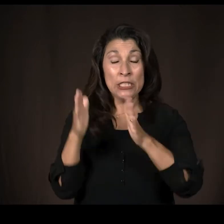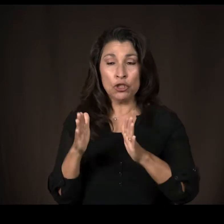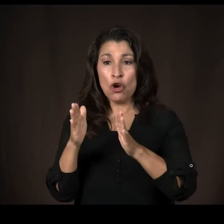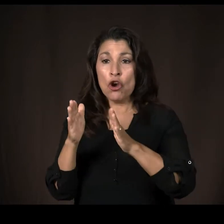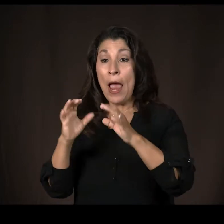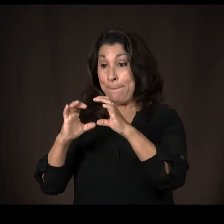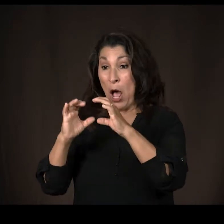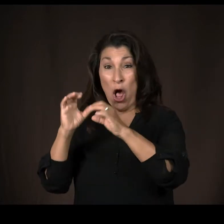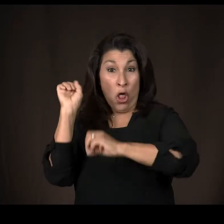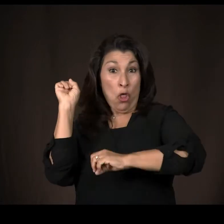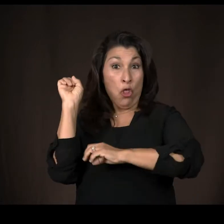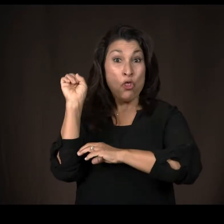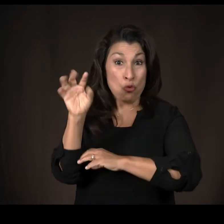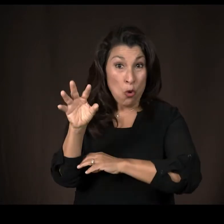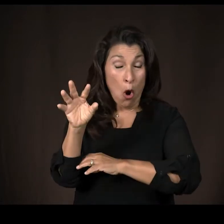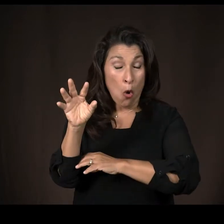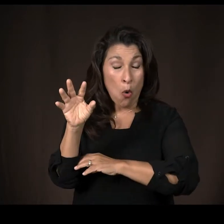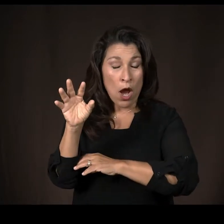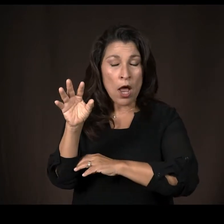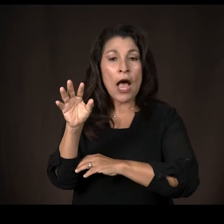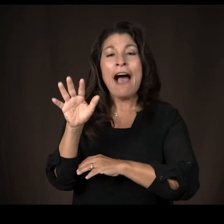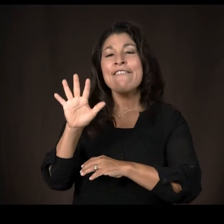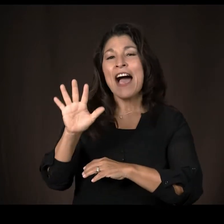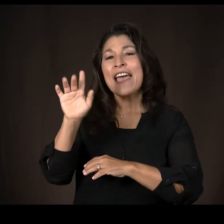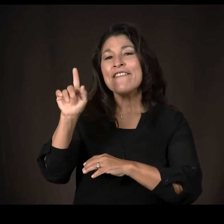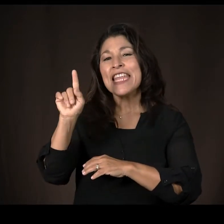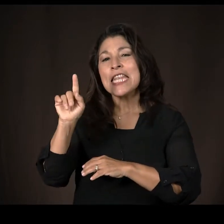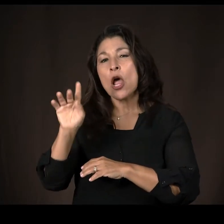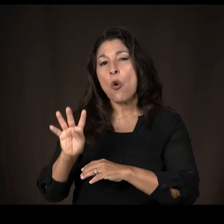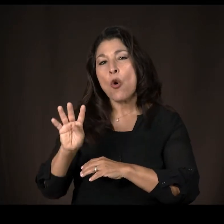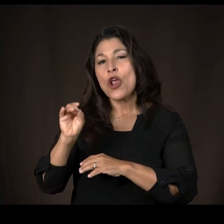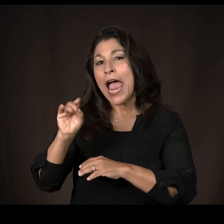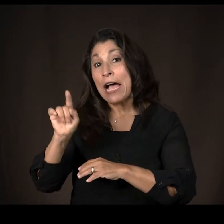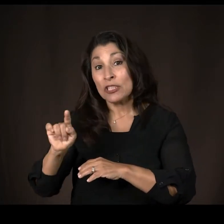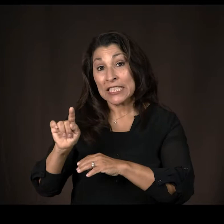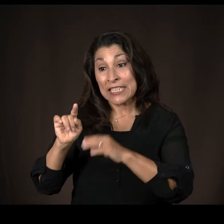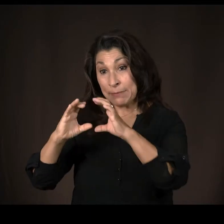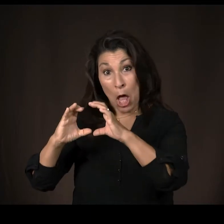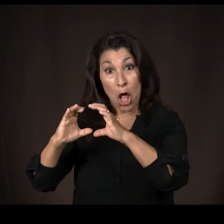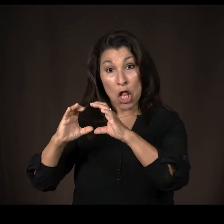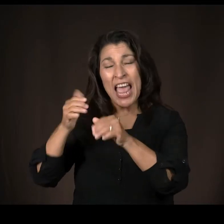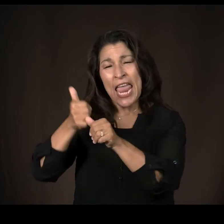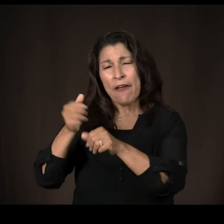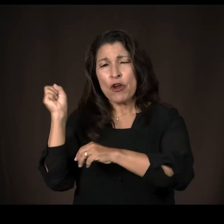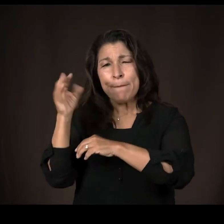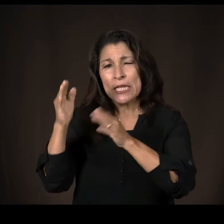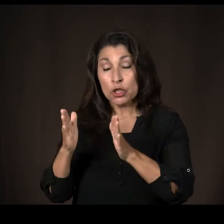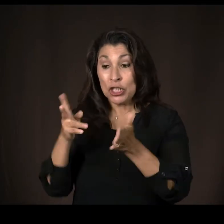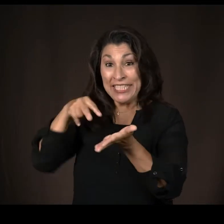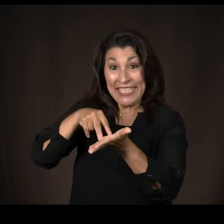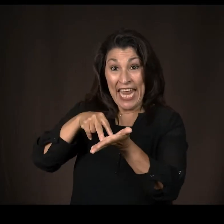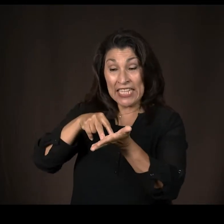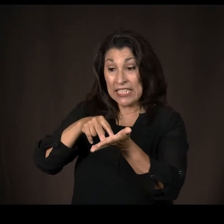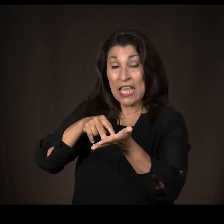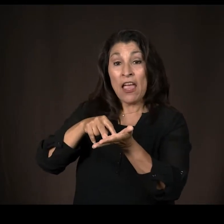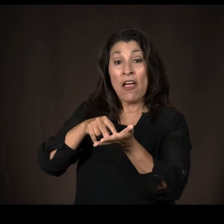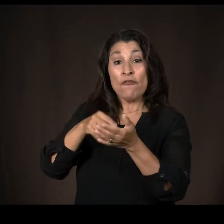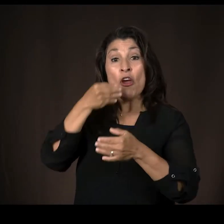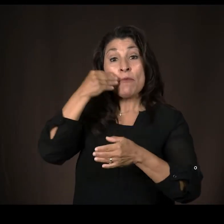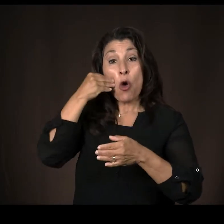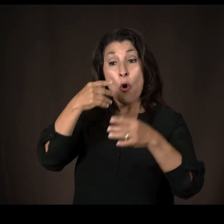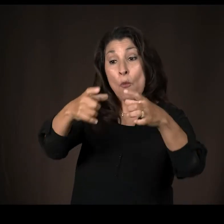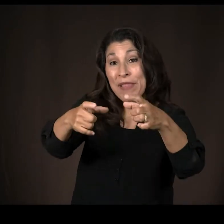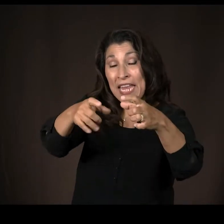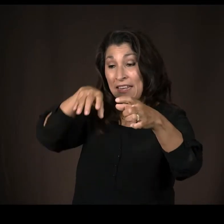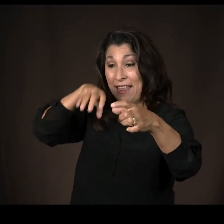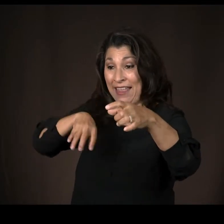throws the exact same ball, 5¼ ounces, baseball. Every pitcher stands the same distance from home